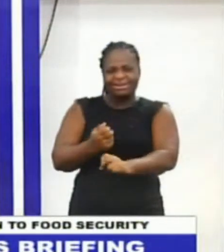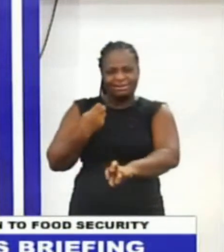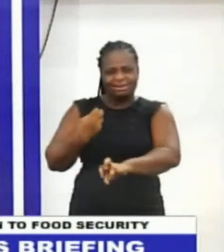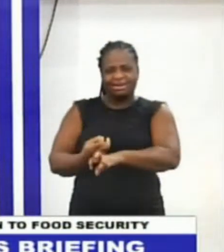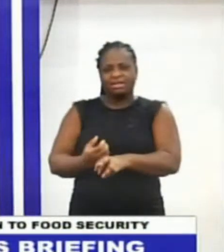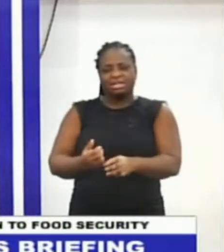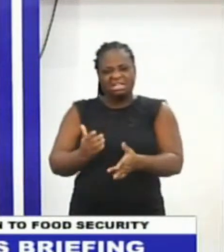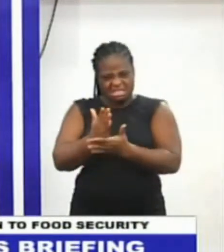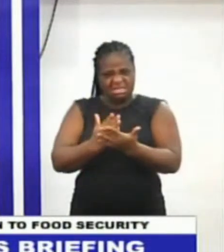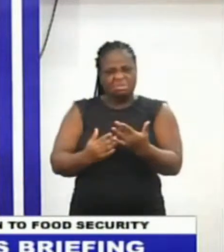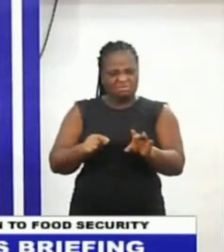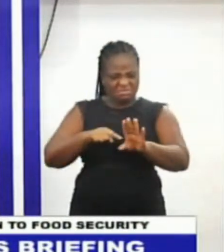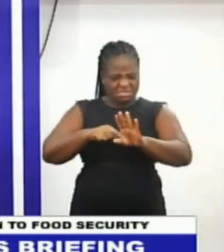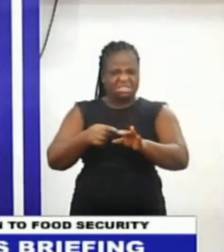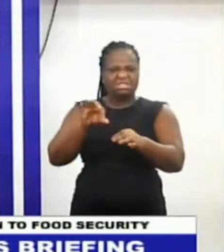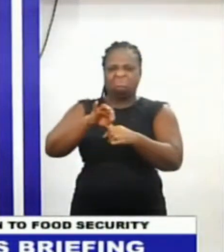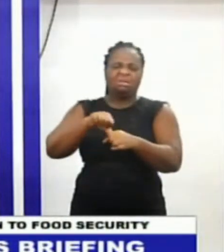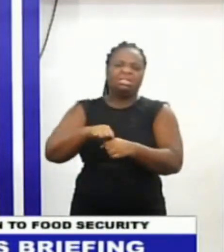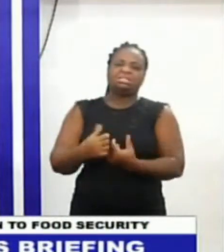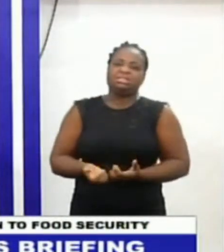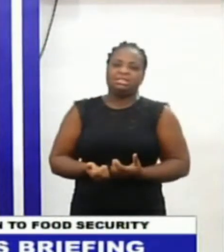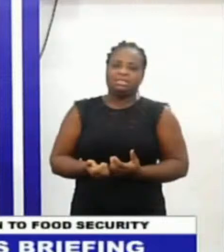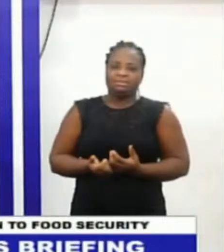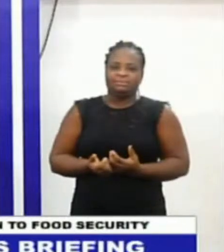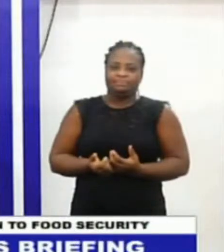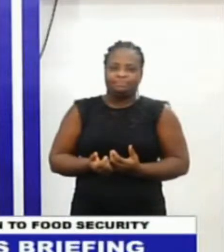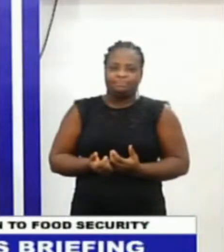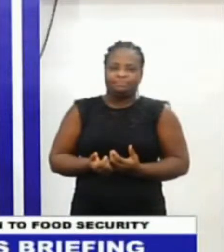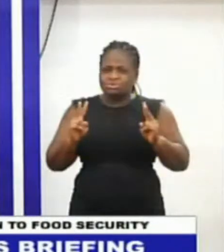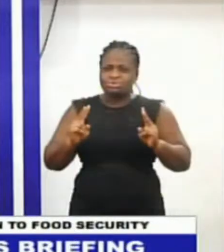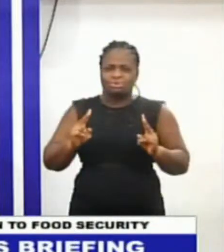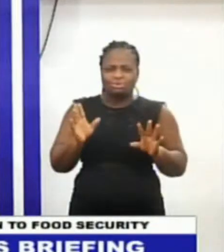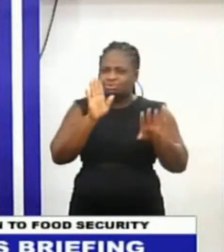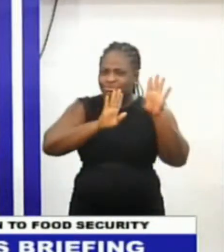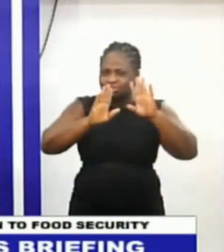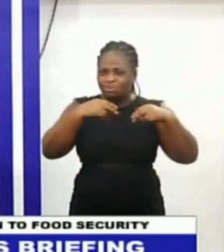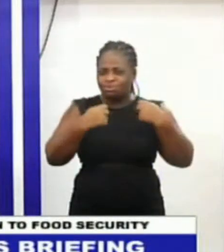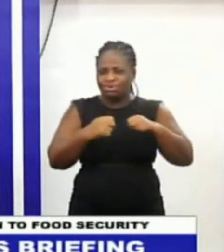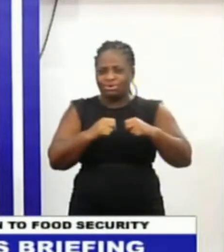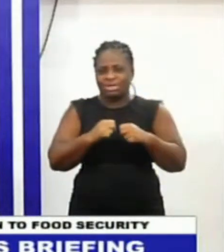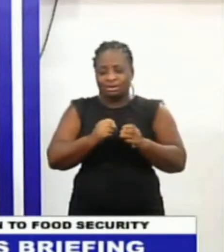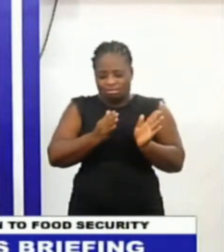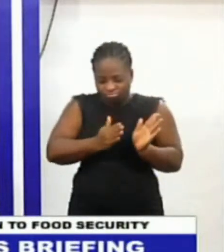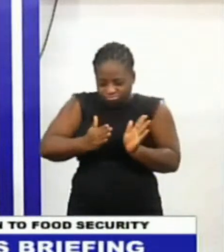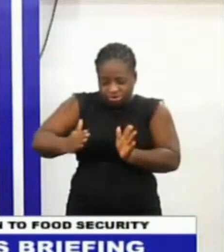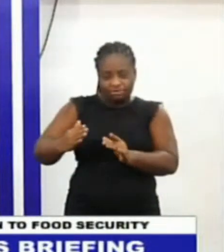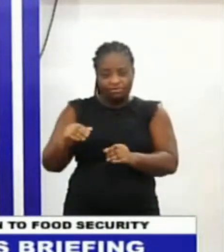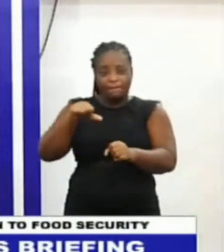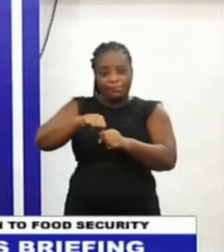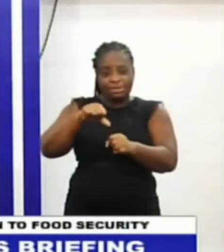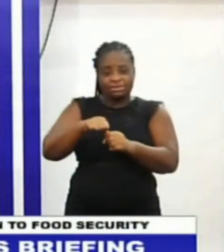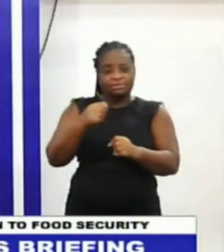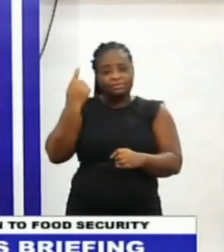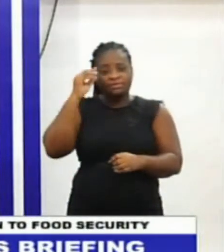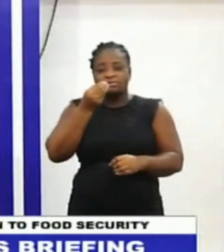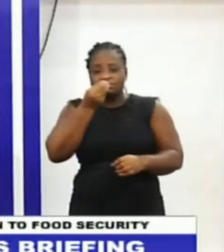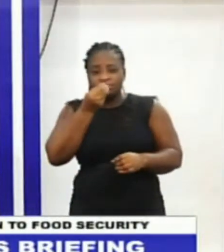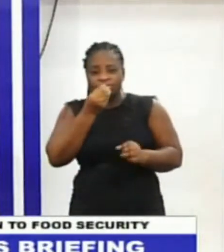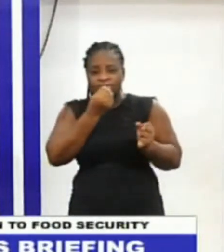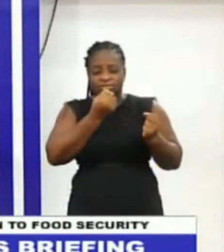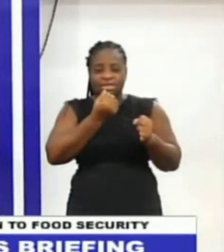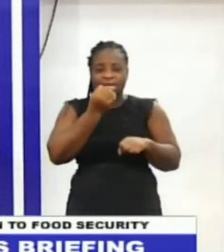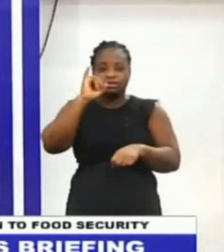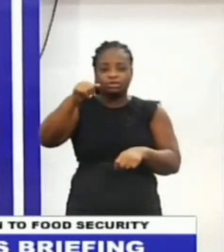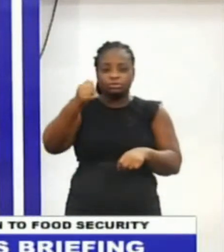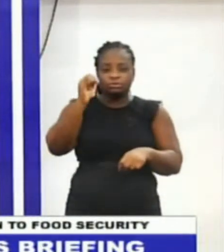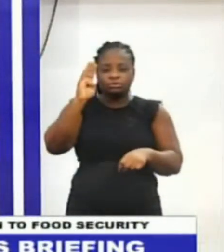planting. And the supplies of seeds and fertilizers, planting for food and jobs is still very strong. And farmers are continuing